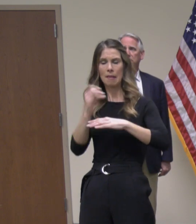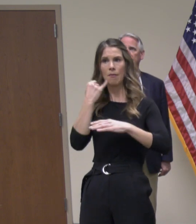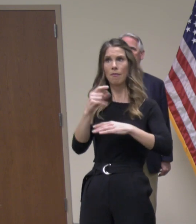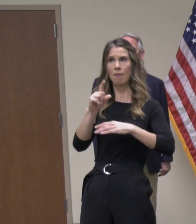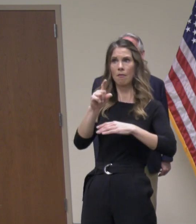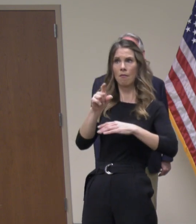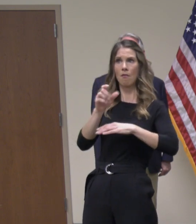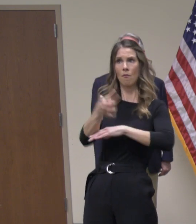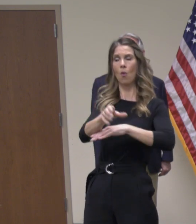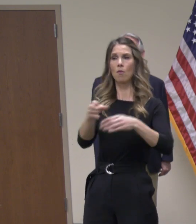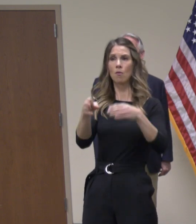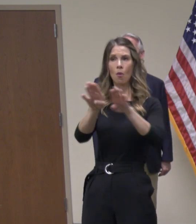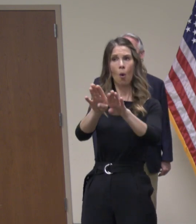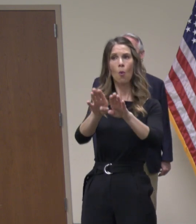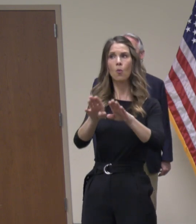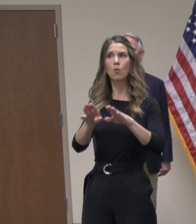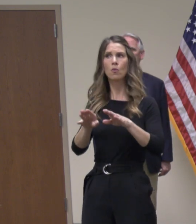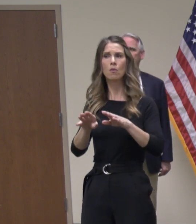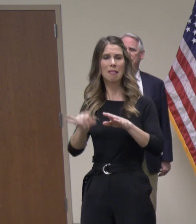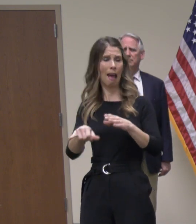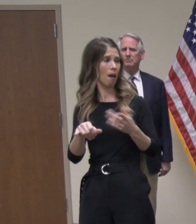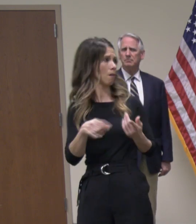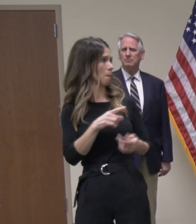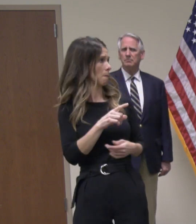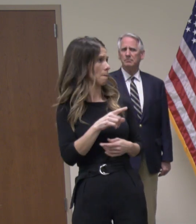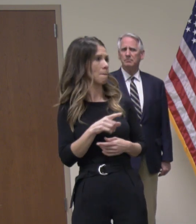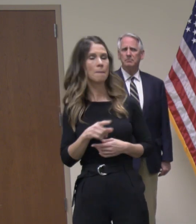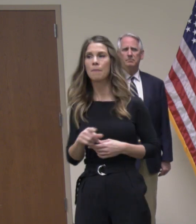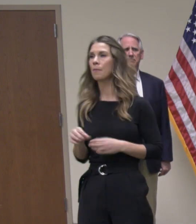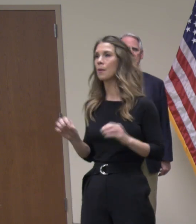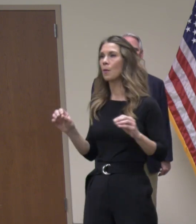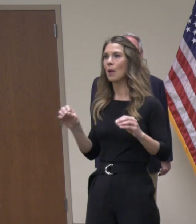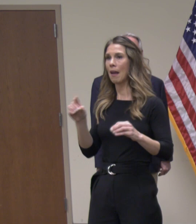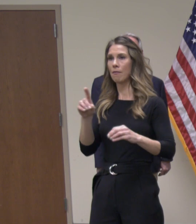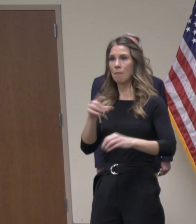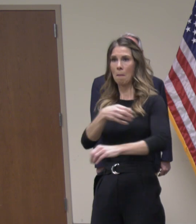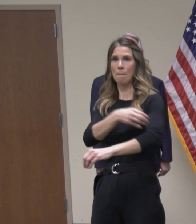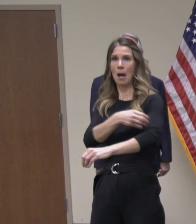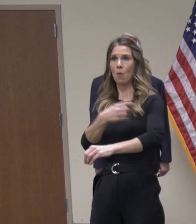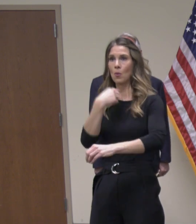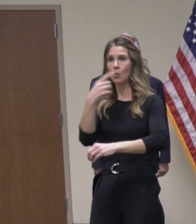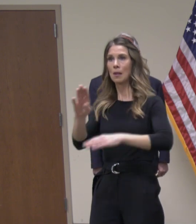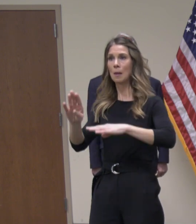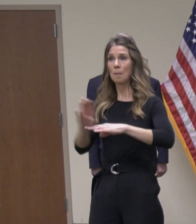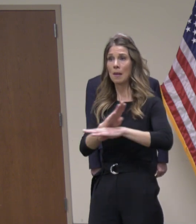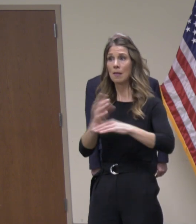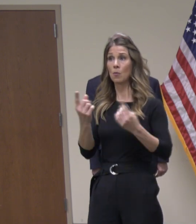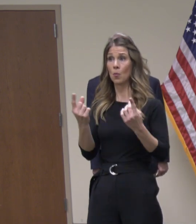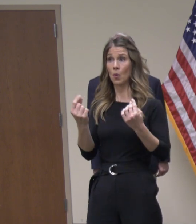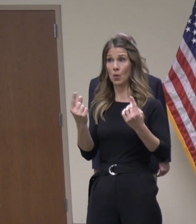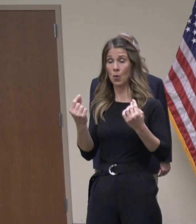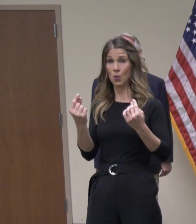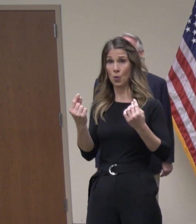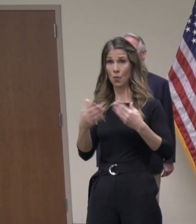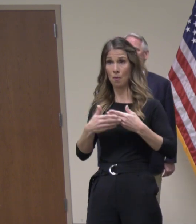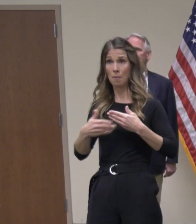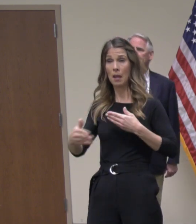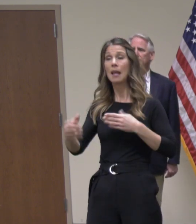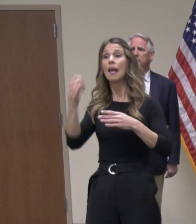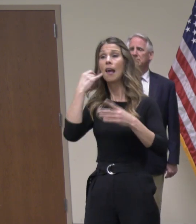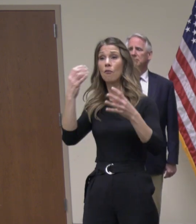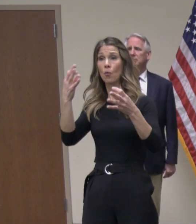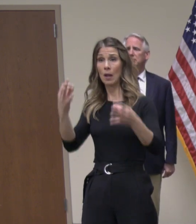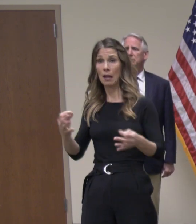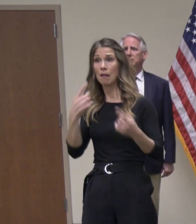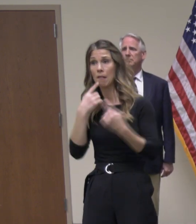closings, possibly, or anything like that? We don't have any authority to tell businesses what to do at this point unless we declare a state of